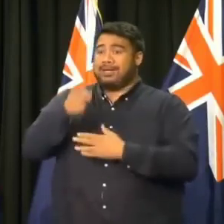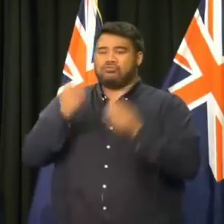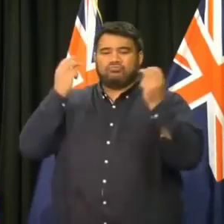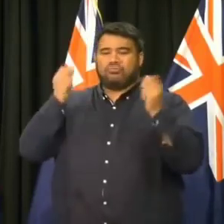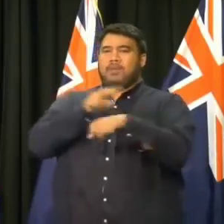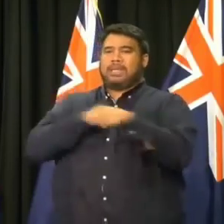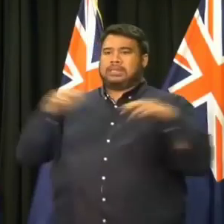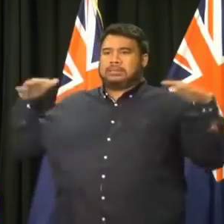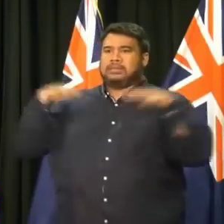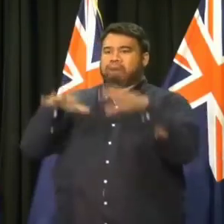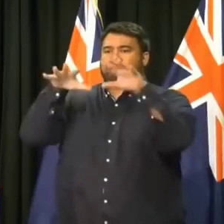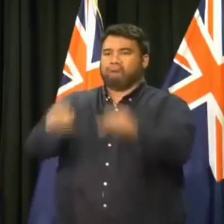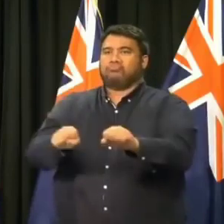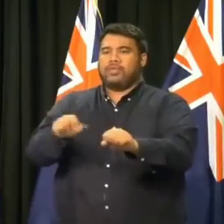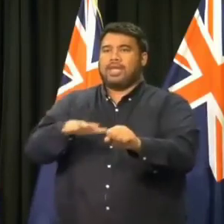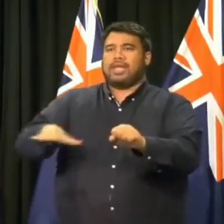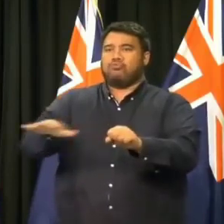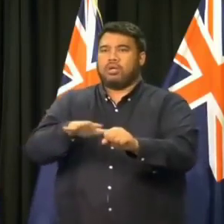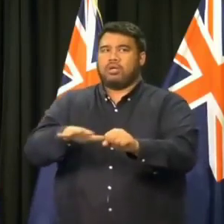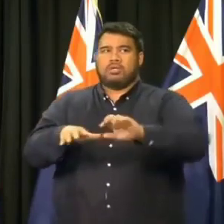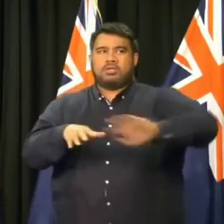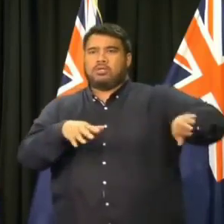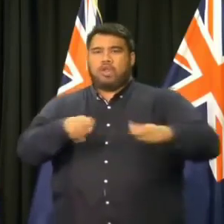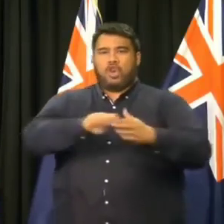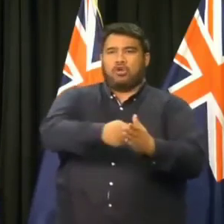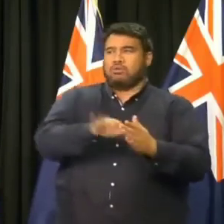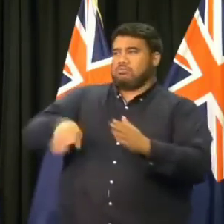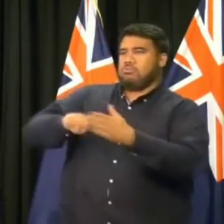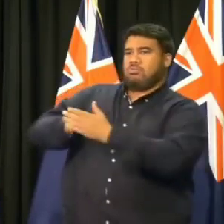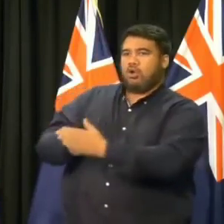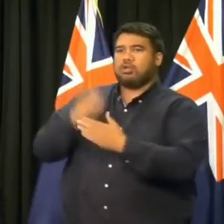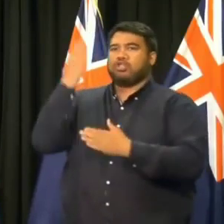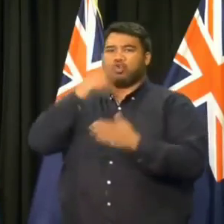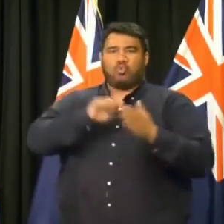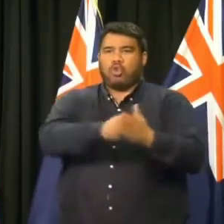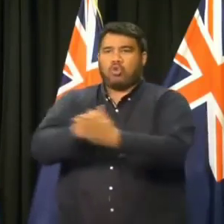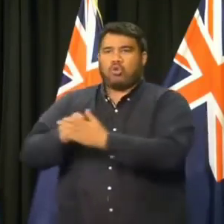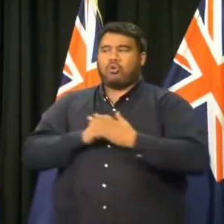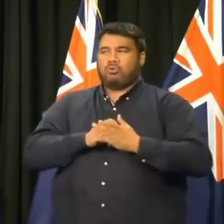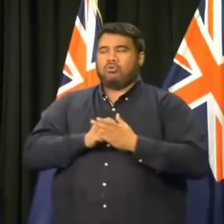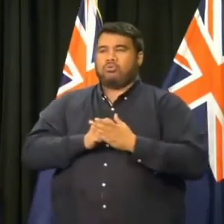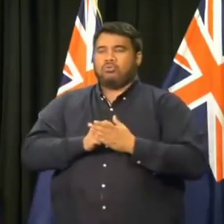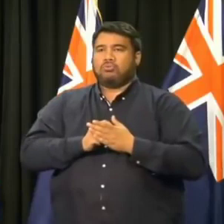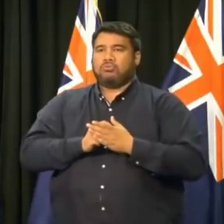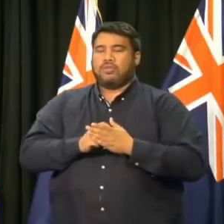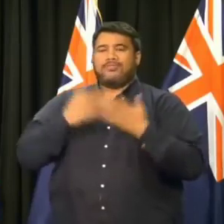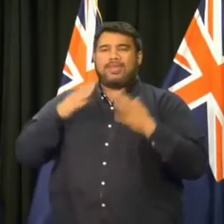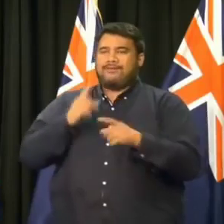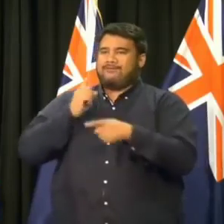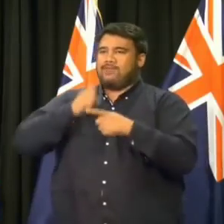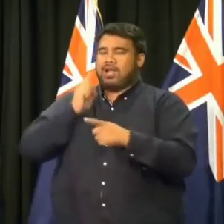were kept safe, including schools and offices being locked down. Police made arrests